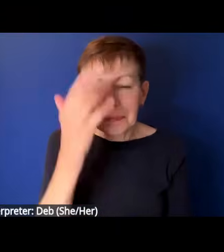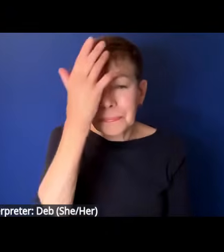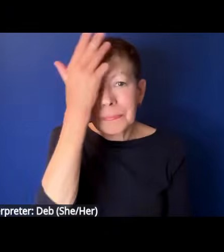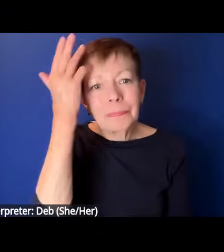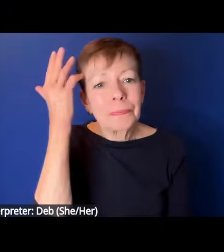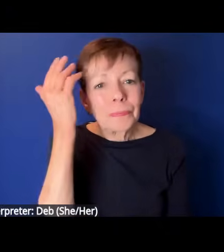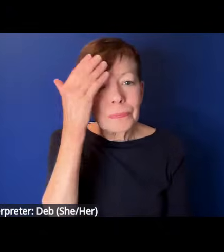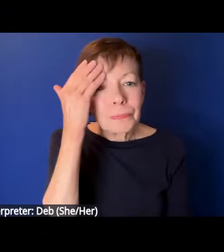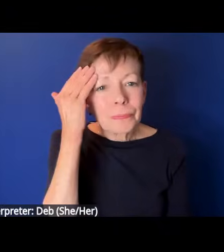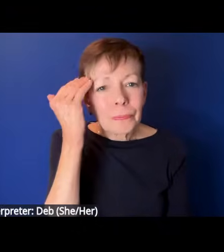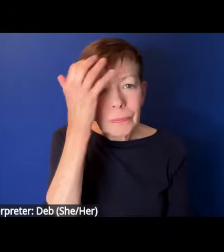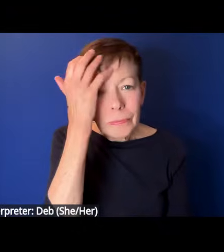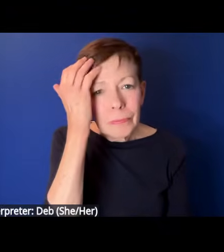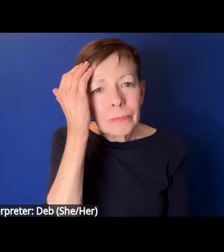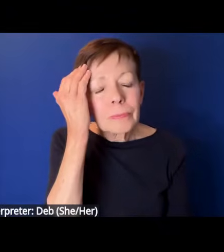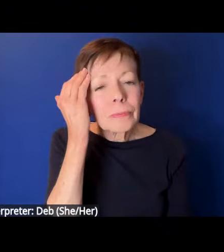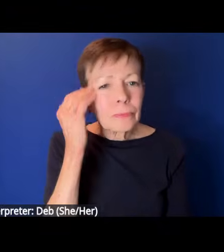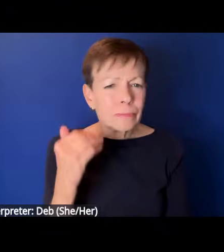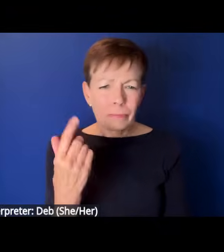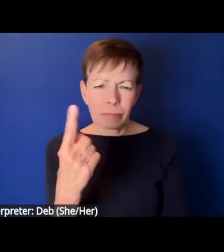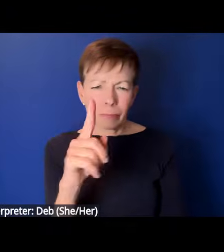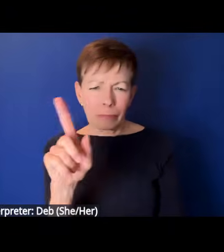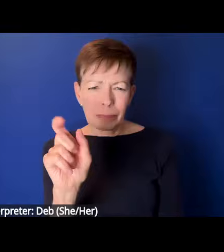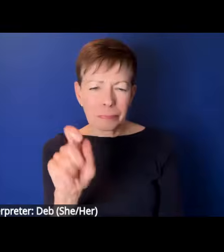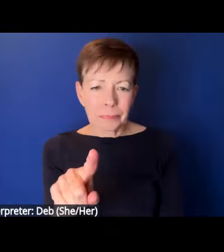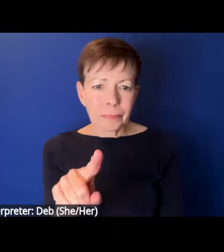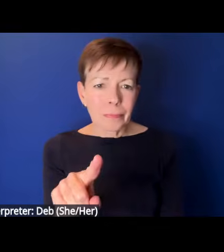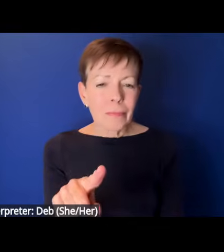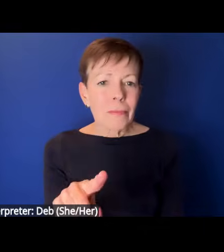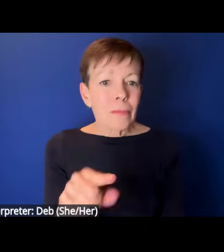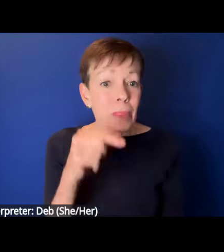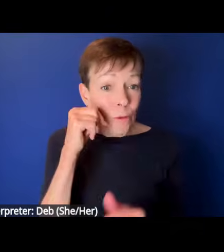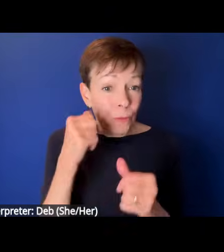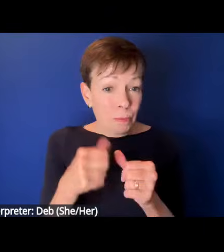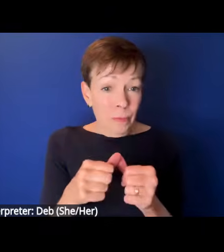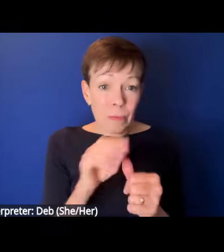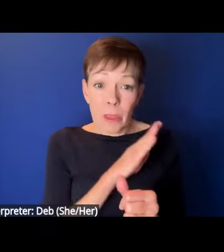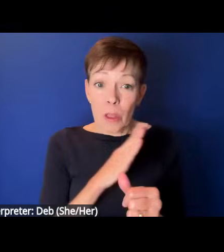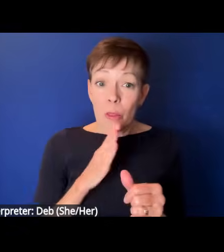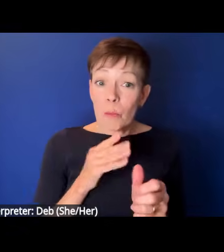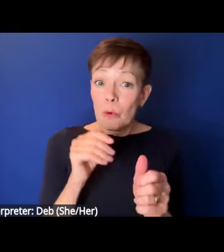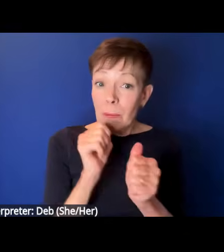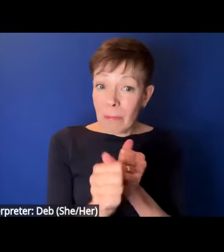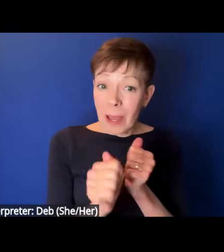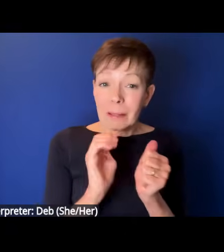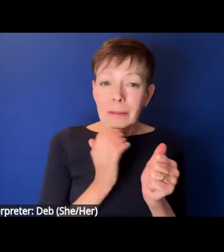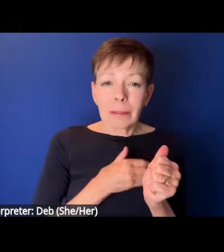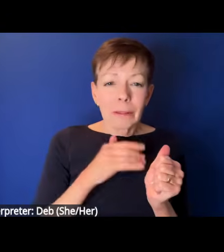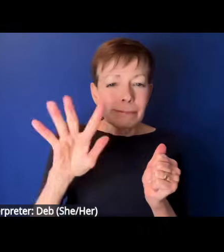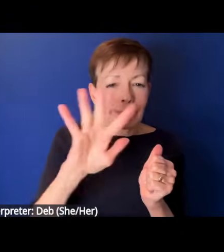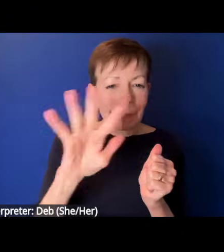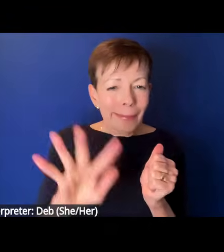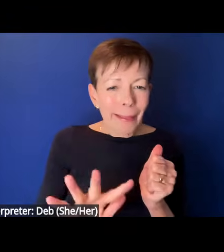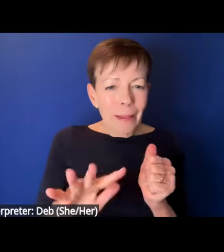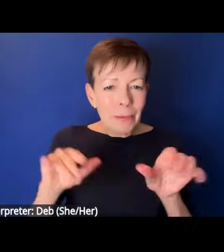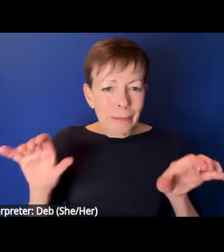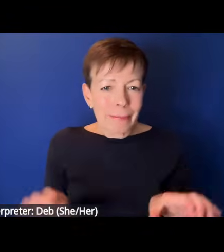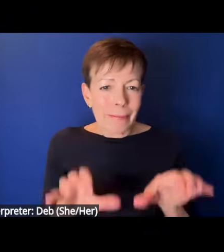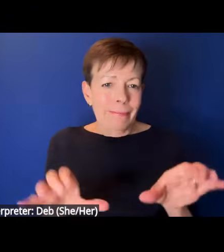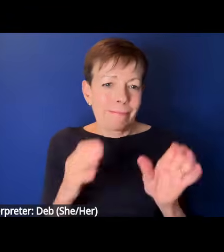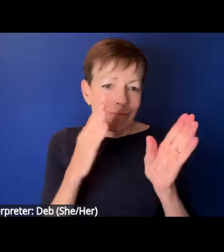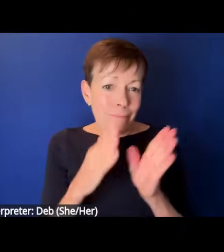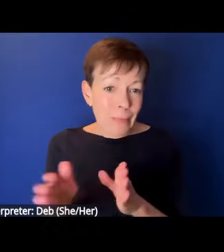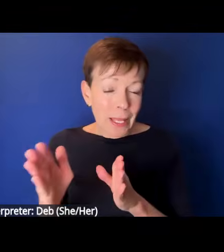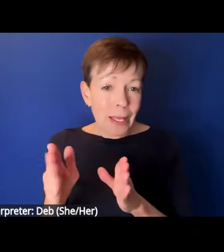I just have one. I know that after the board passed the climate action plan, we implemented what we